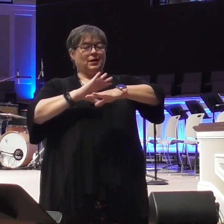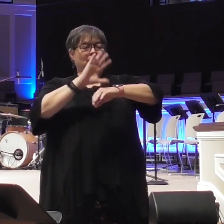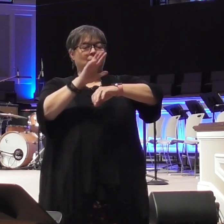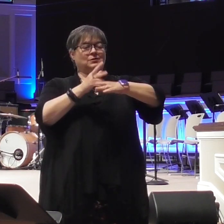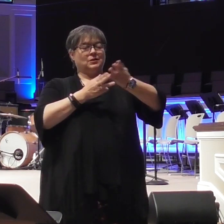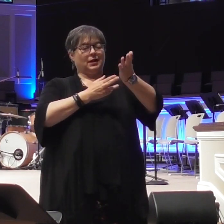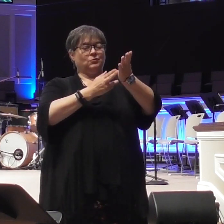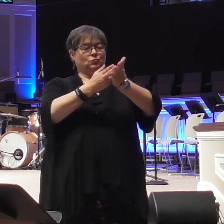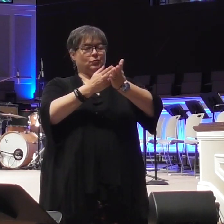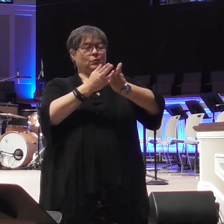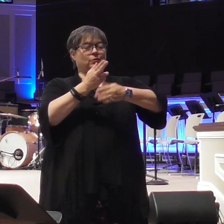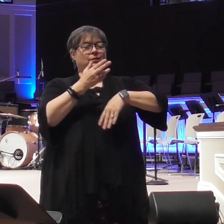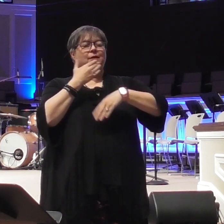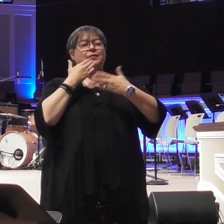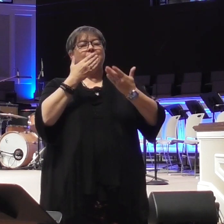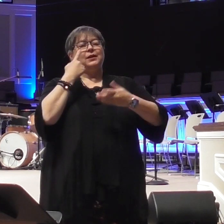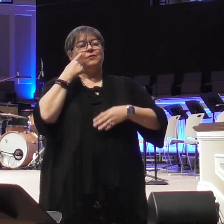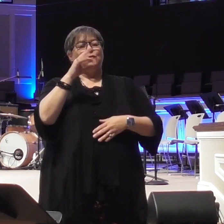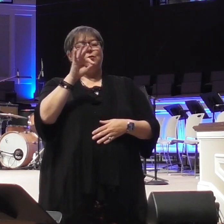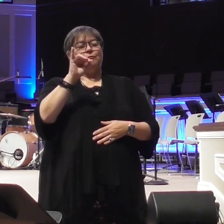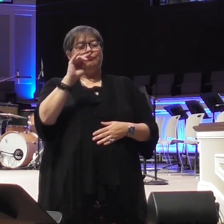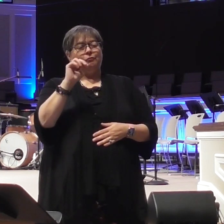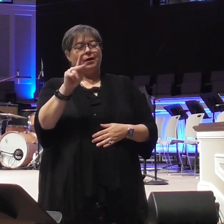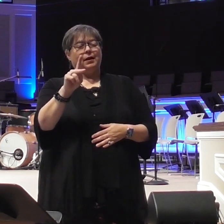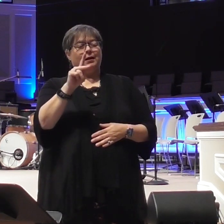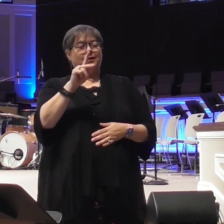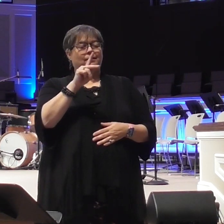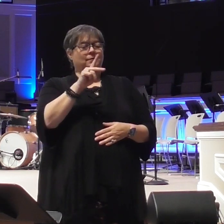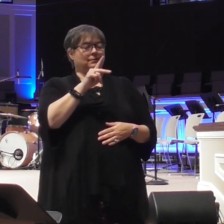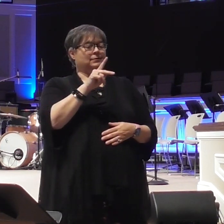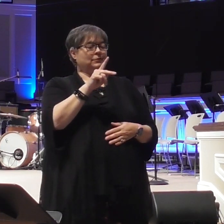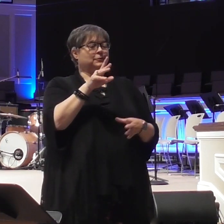Thank you for Frank being baptized today.